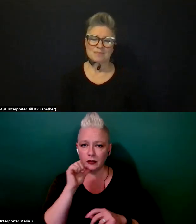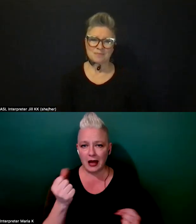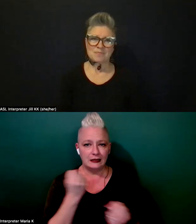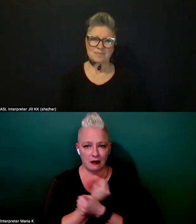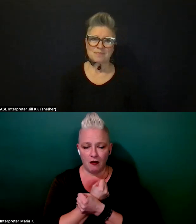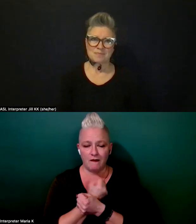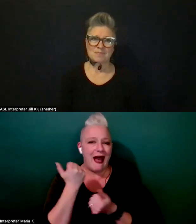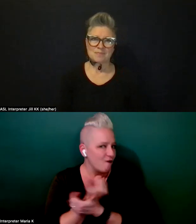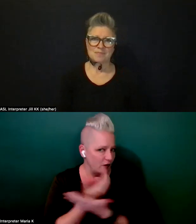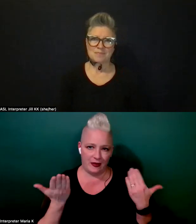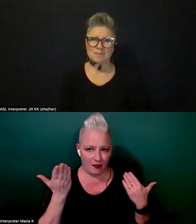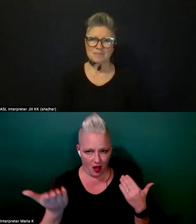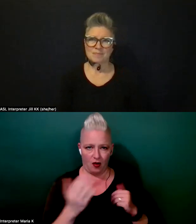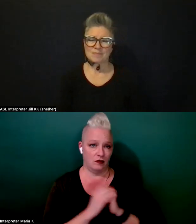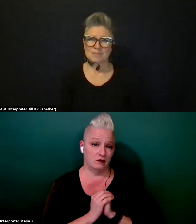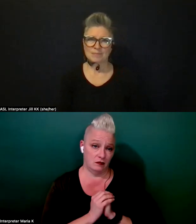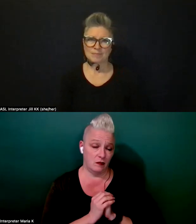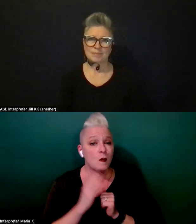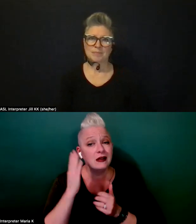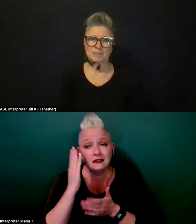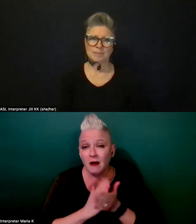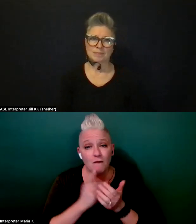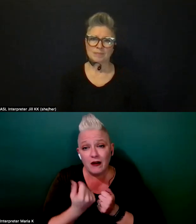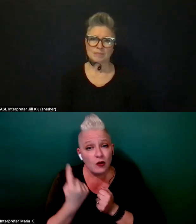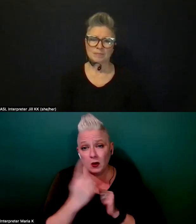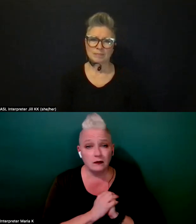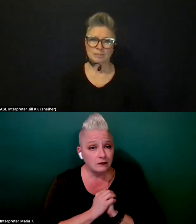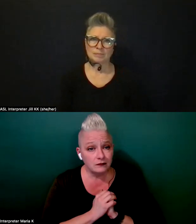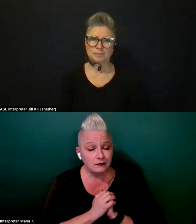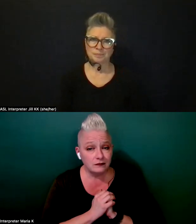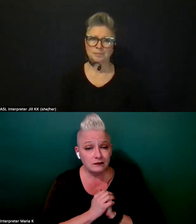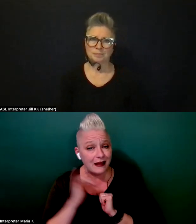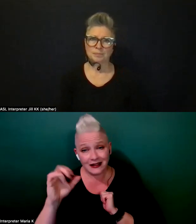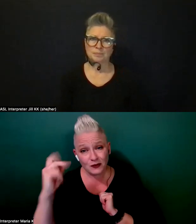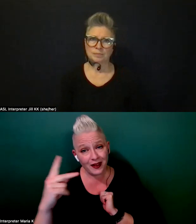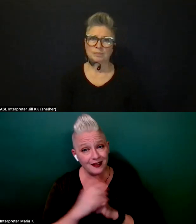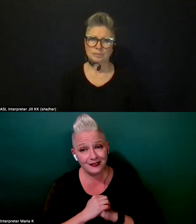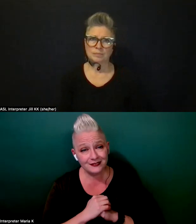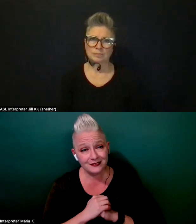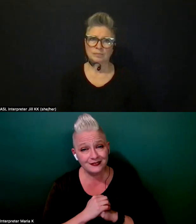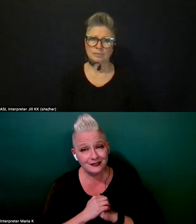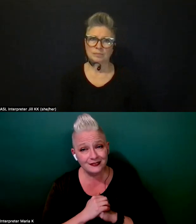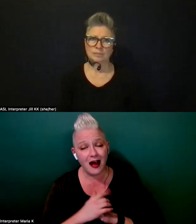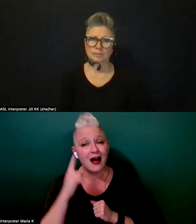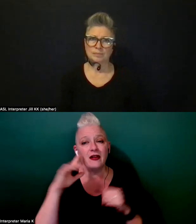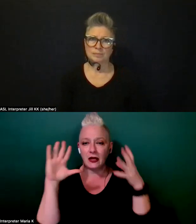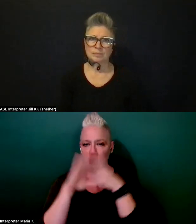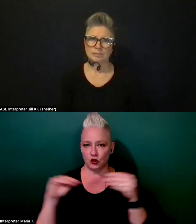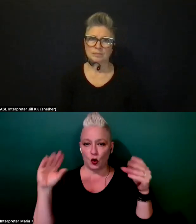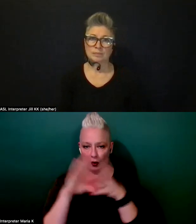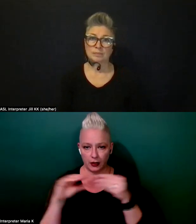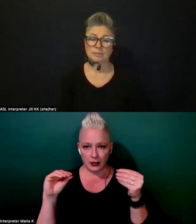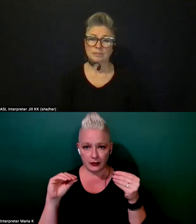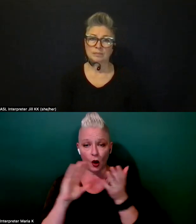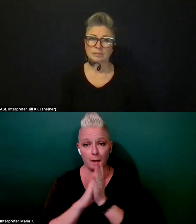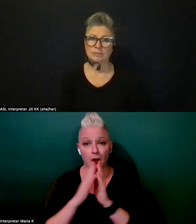think there's at least there's some for you too. And that's okay. Um, and I think the stories are getting